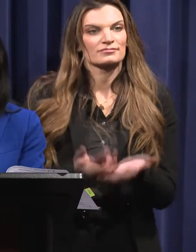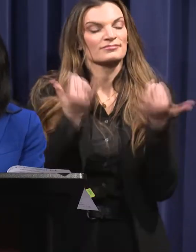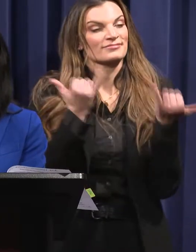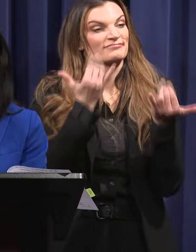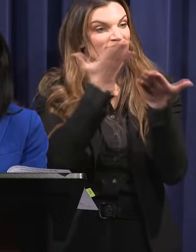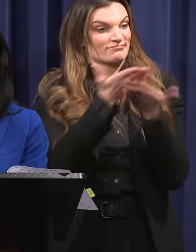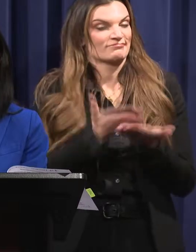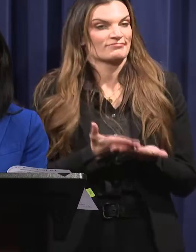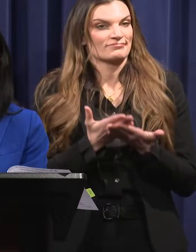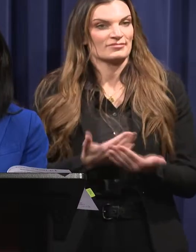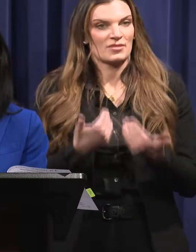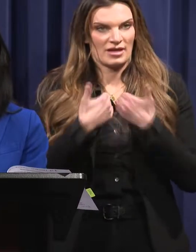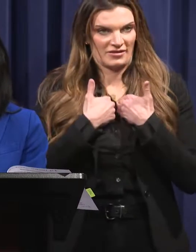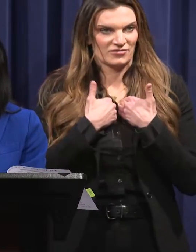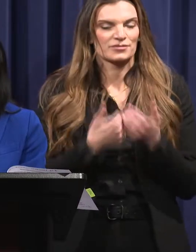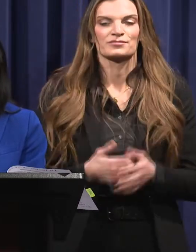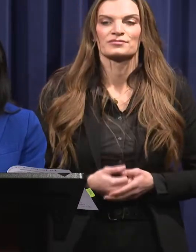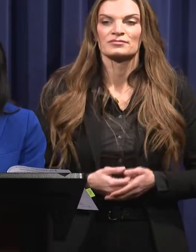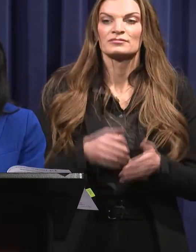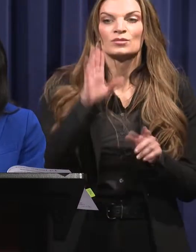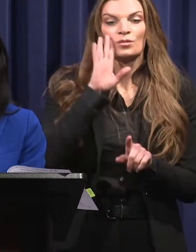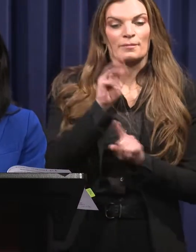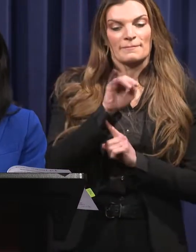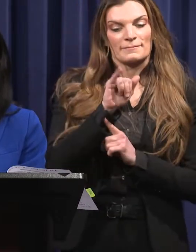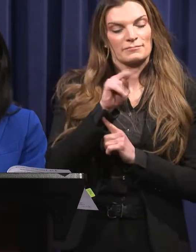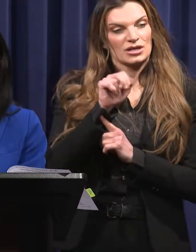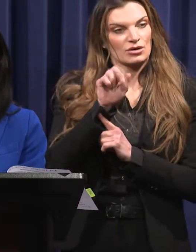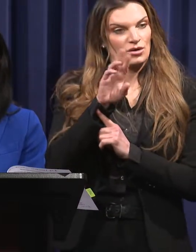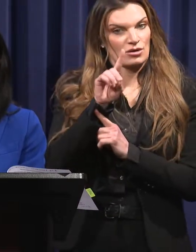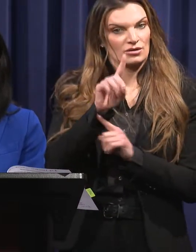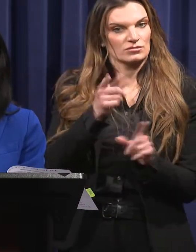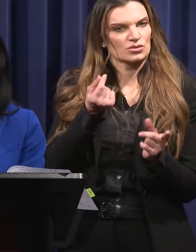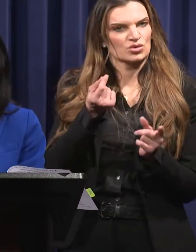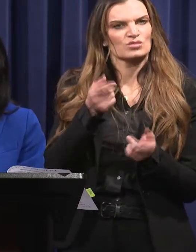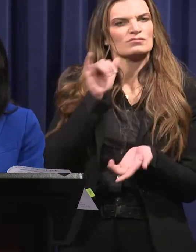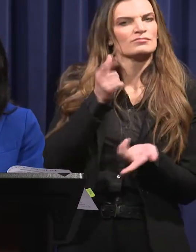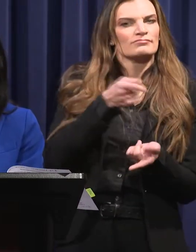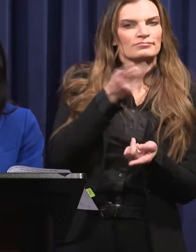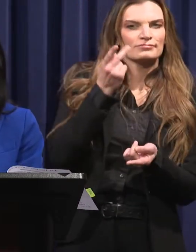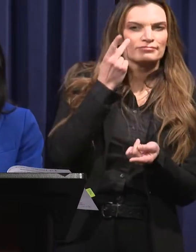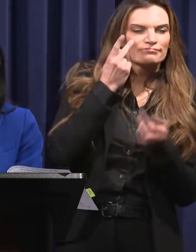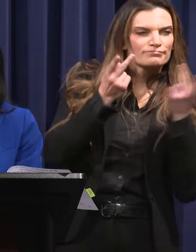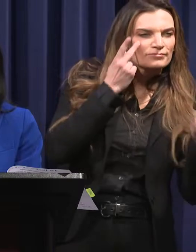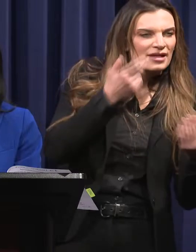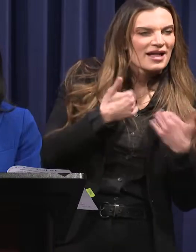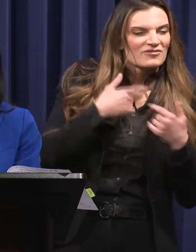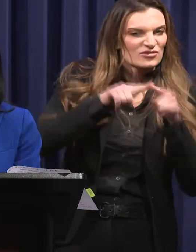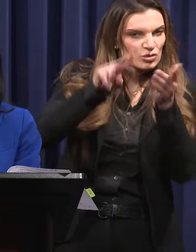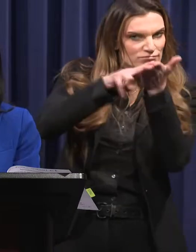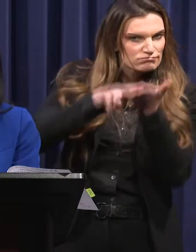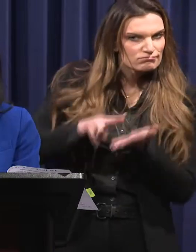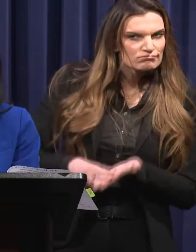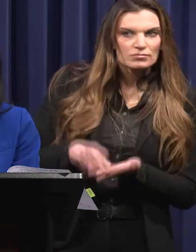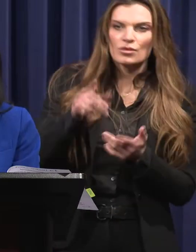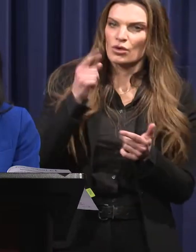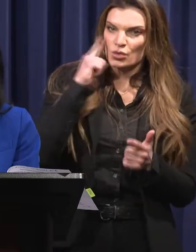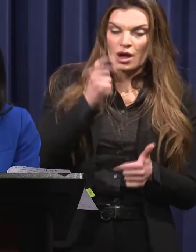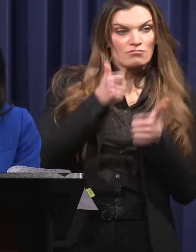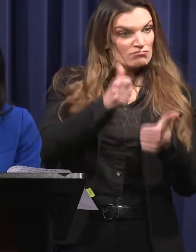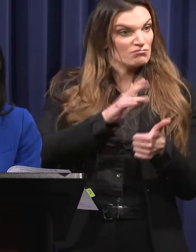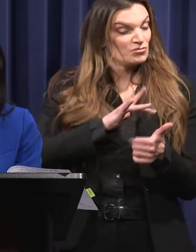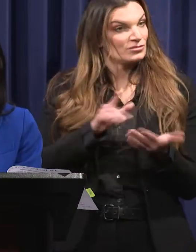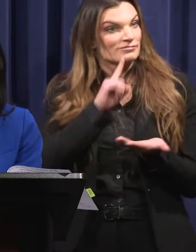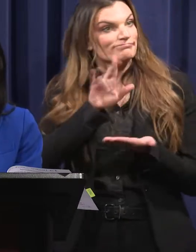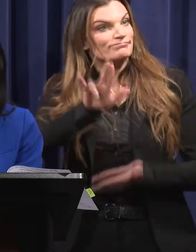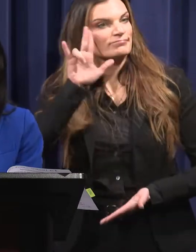supports allegations that the Menards use these professional contractual relationships to financially enrich themselves in a way